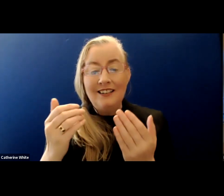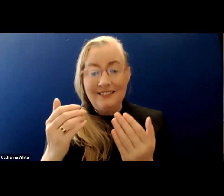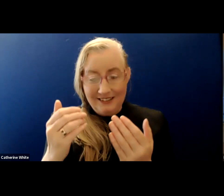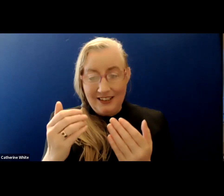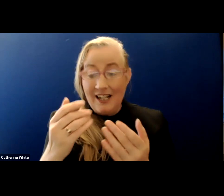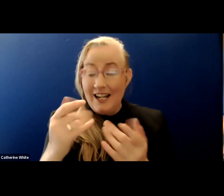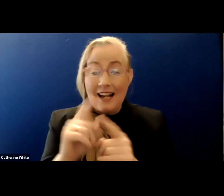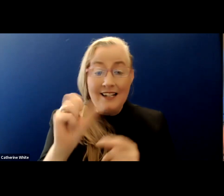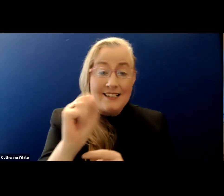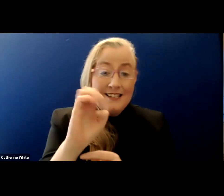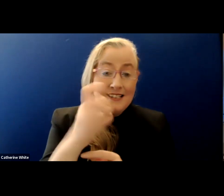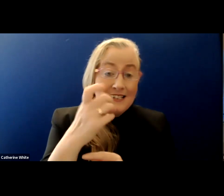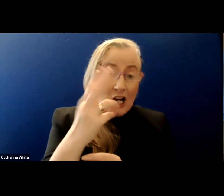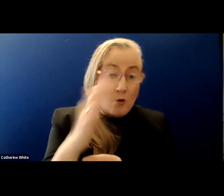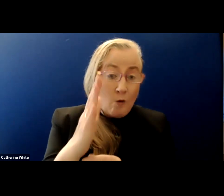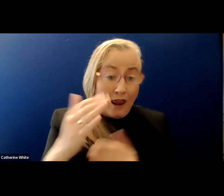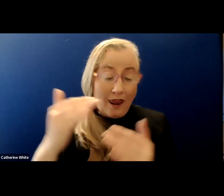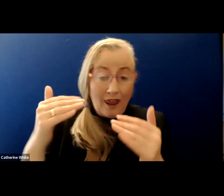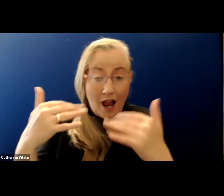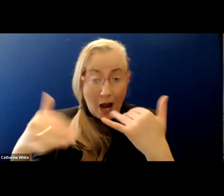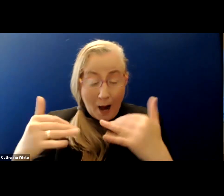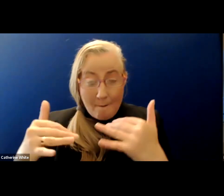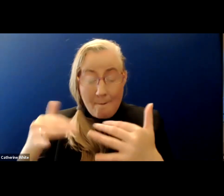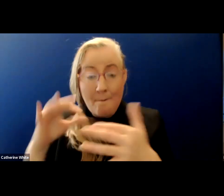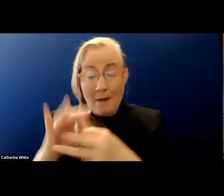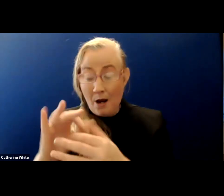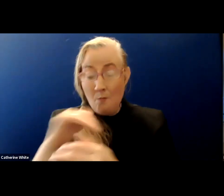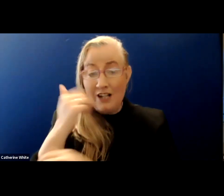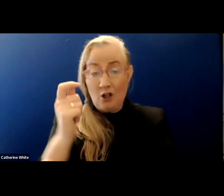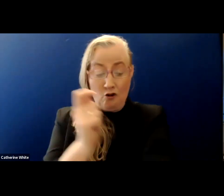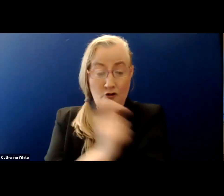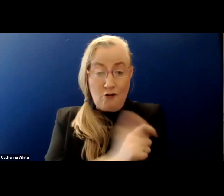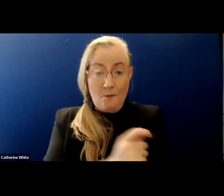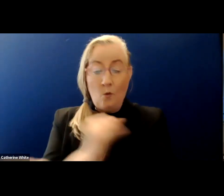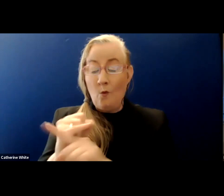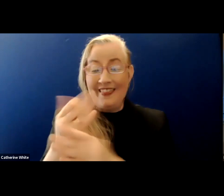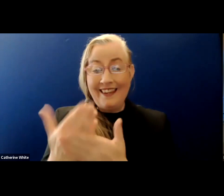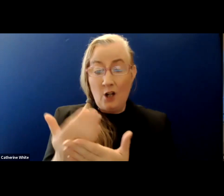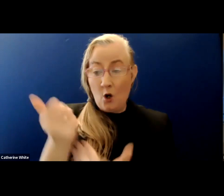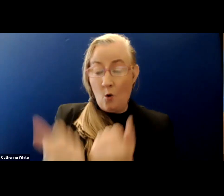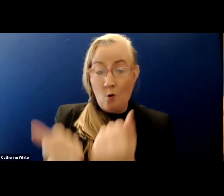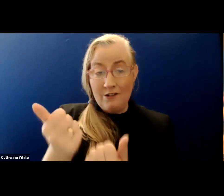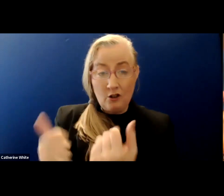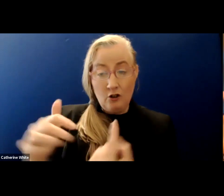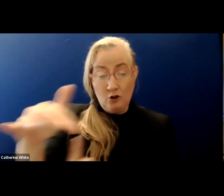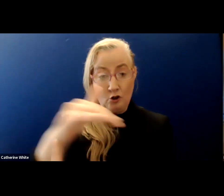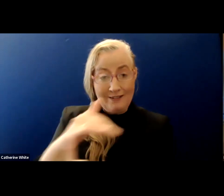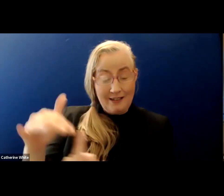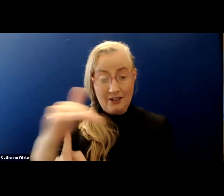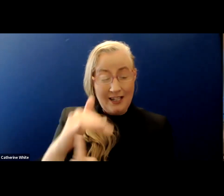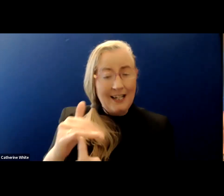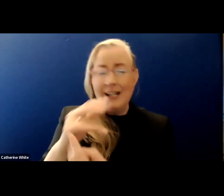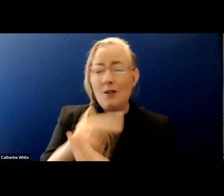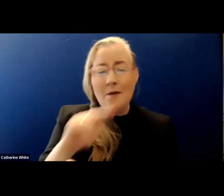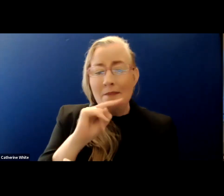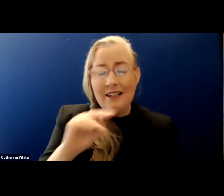factual harm resulting from a commission of a crime within the court's jurisdiction. It doesn't require that the victim have